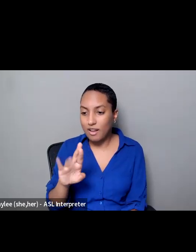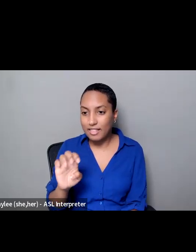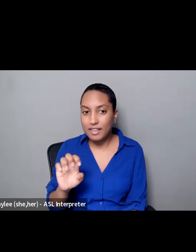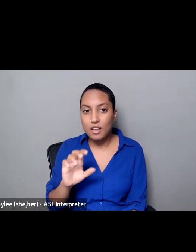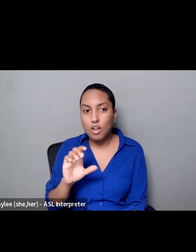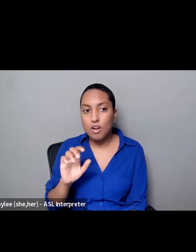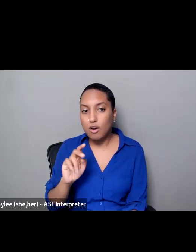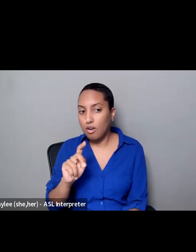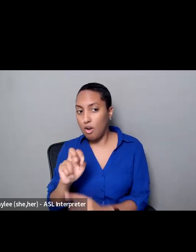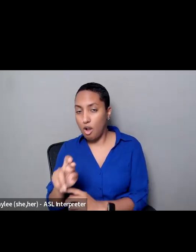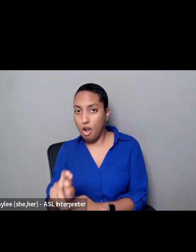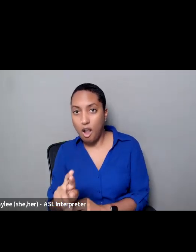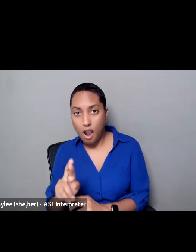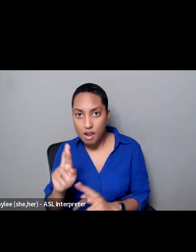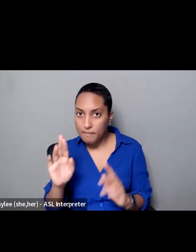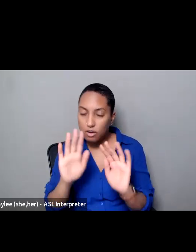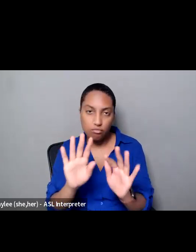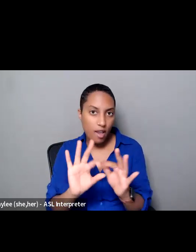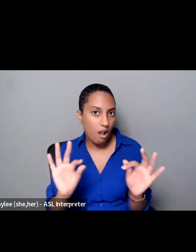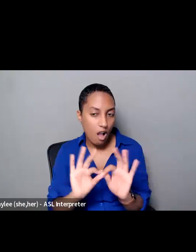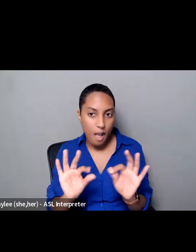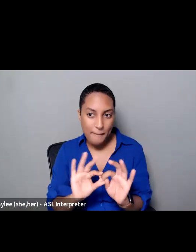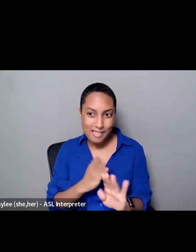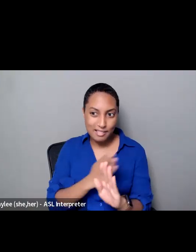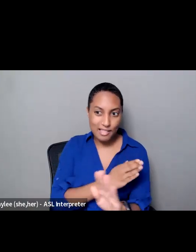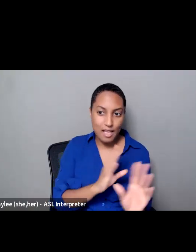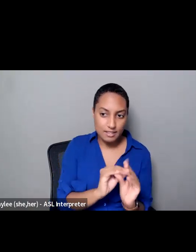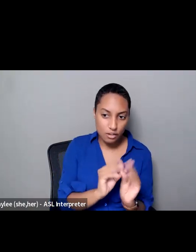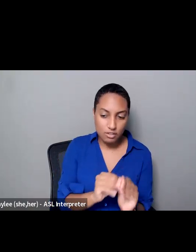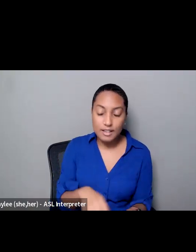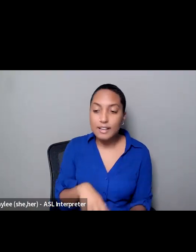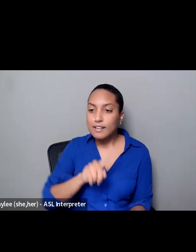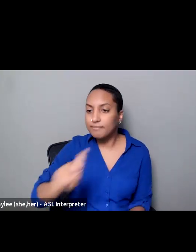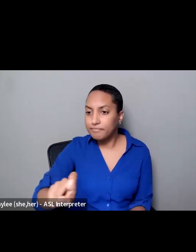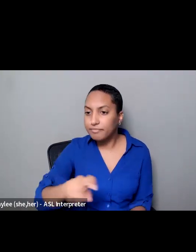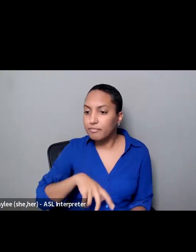session about this issue of, is it okay for there to be a non-disabled